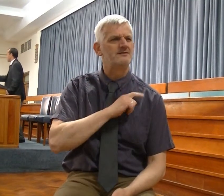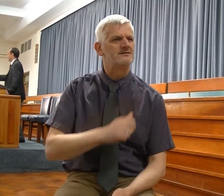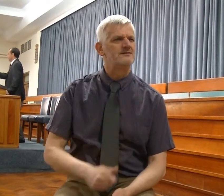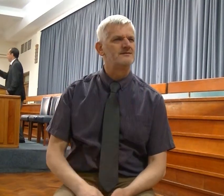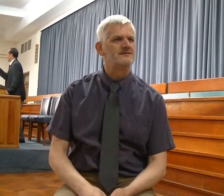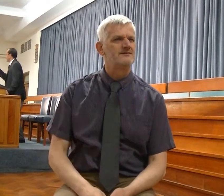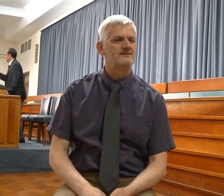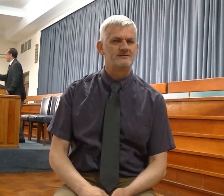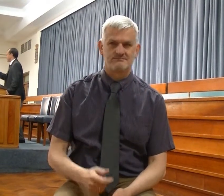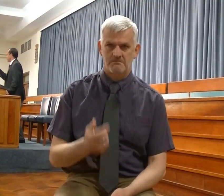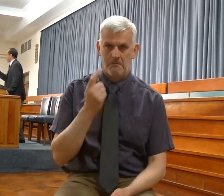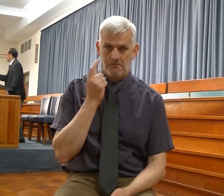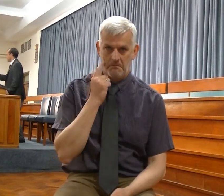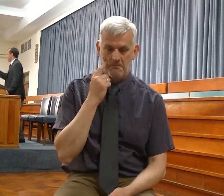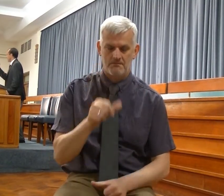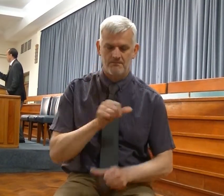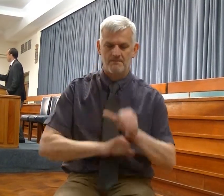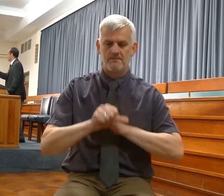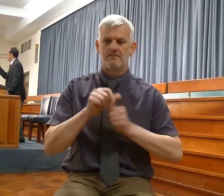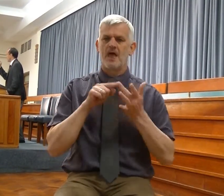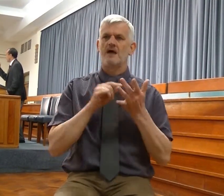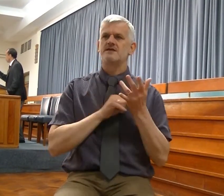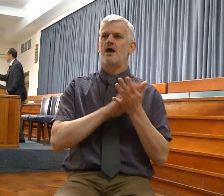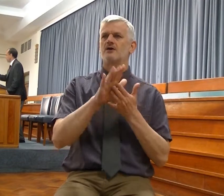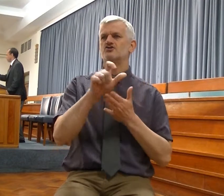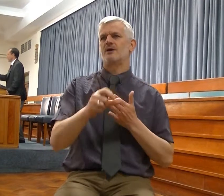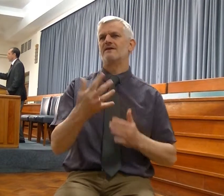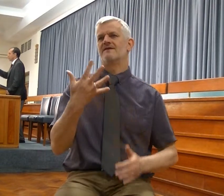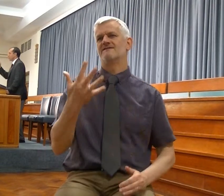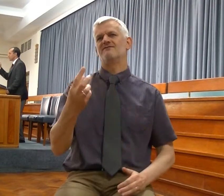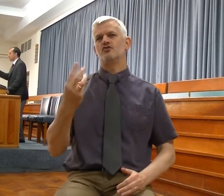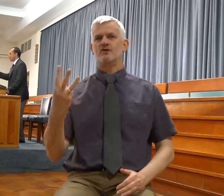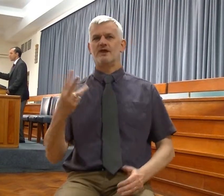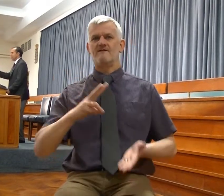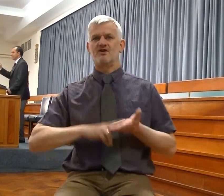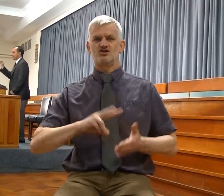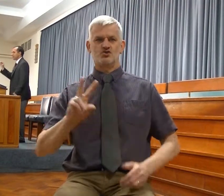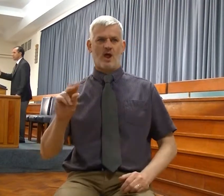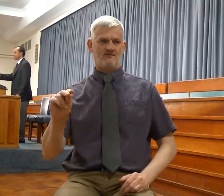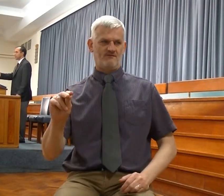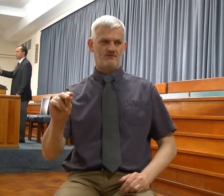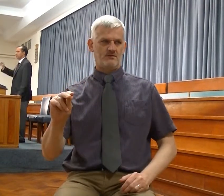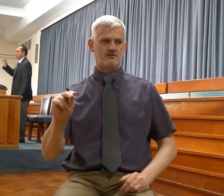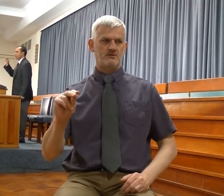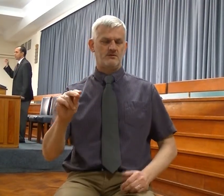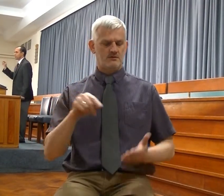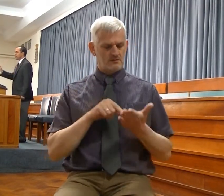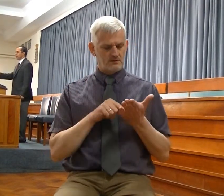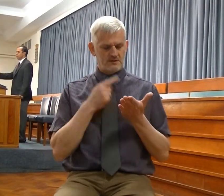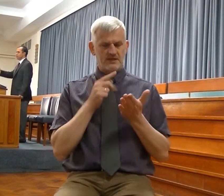don't need to turn there, but the text is Isaiah 53, verse 12, which says that